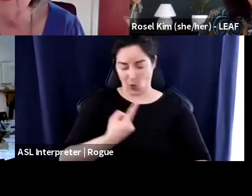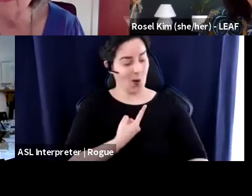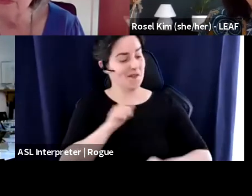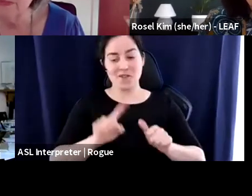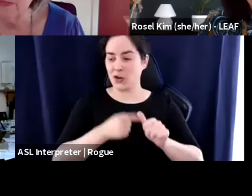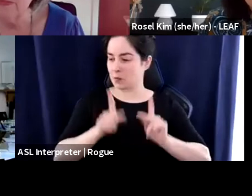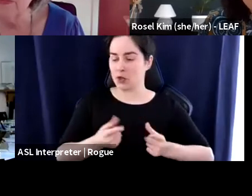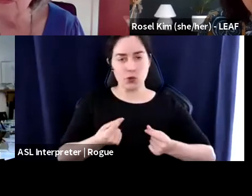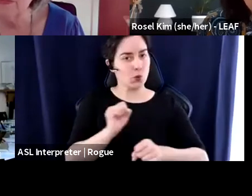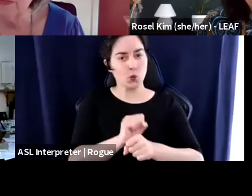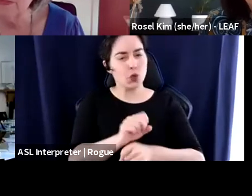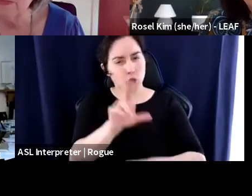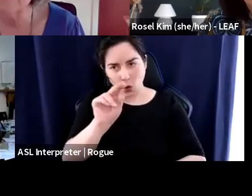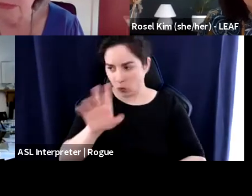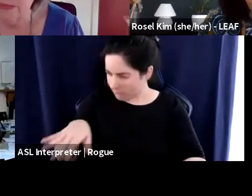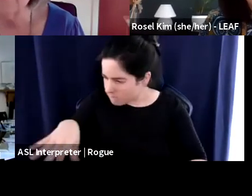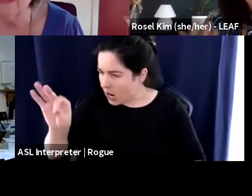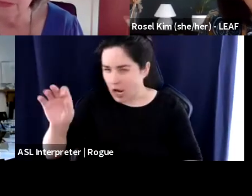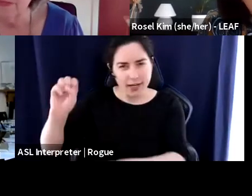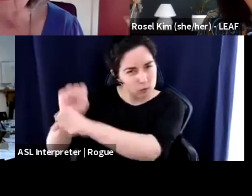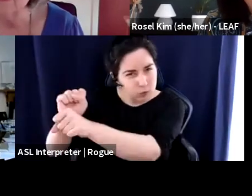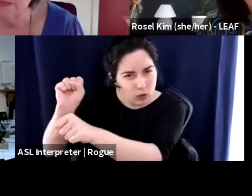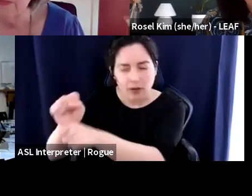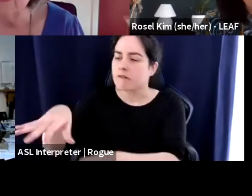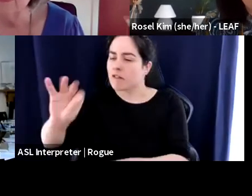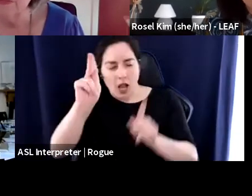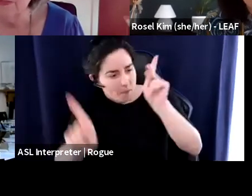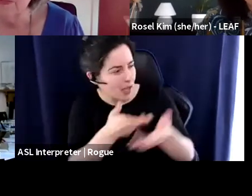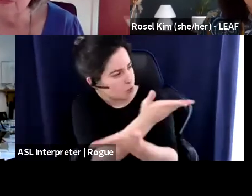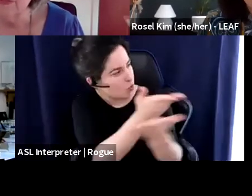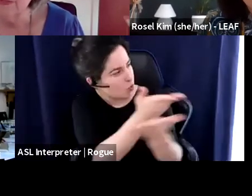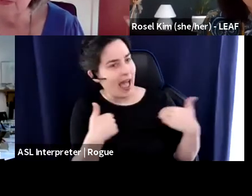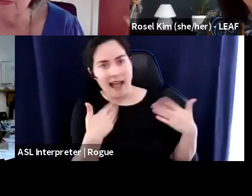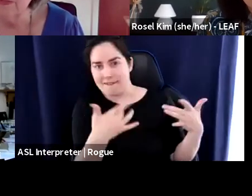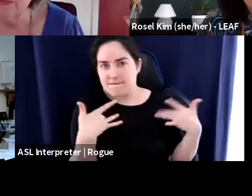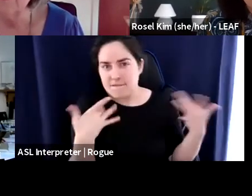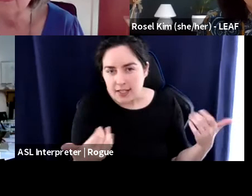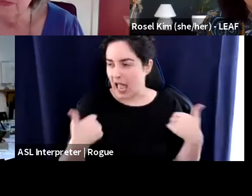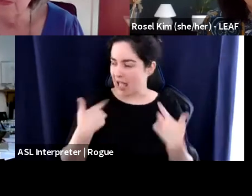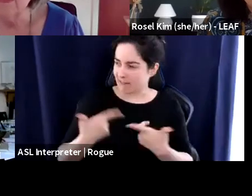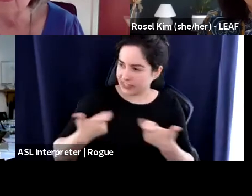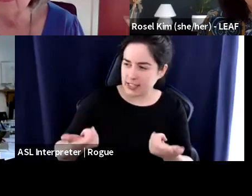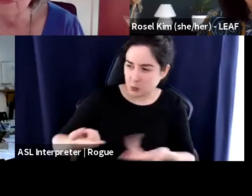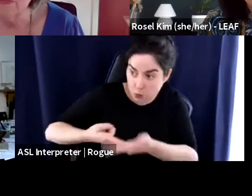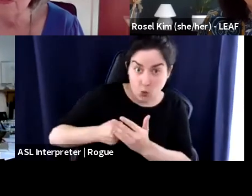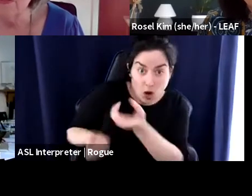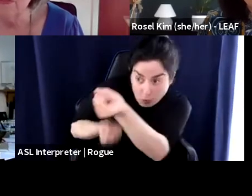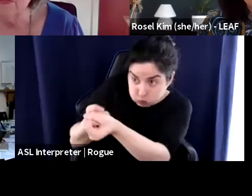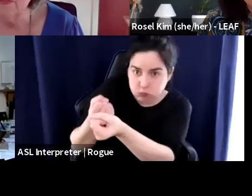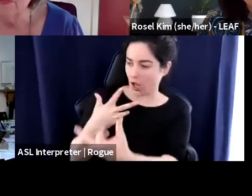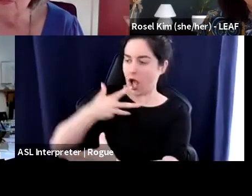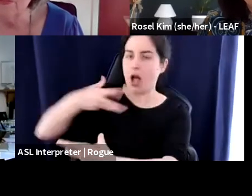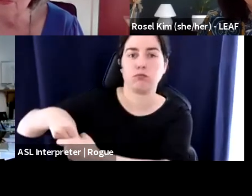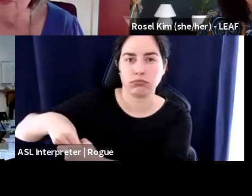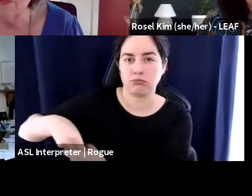to events, or they're, following their calls for support. I think those are